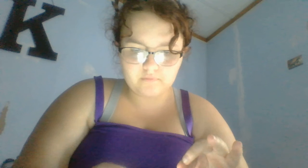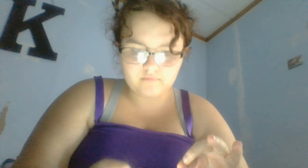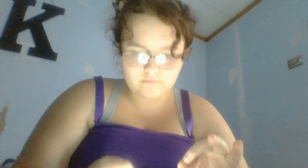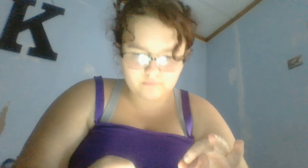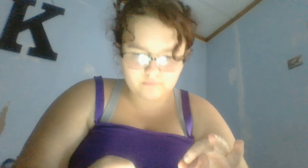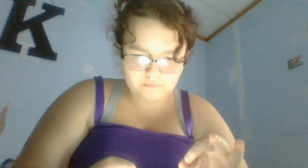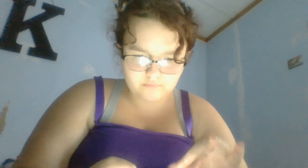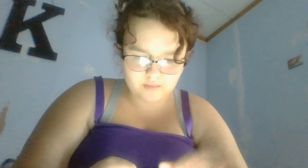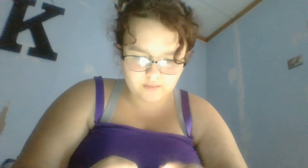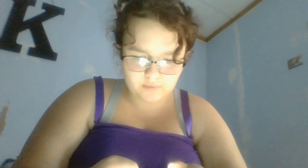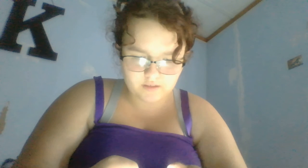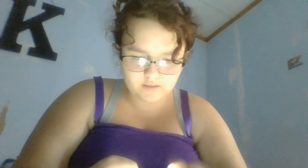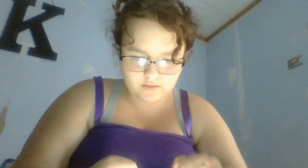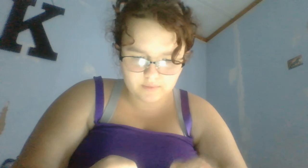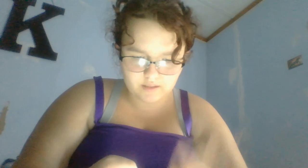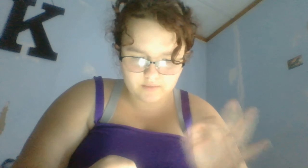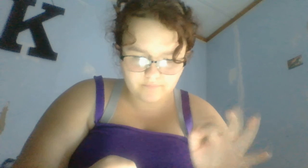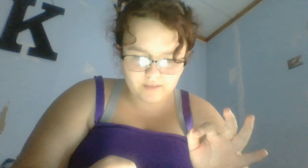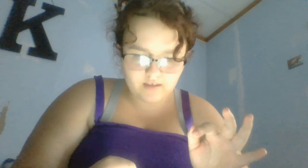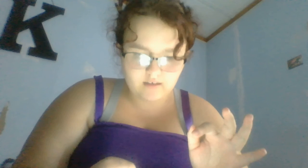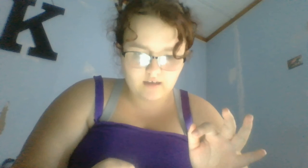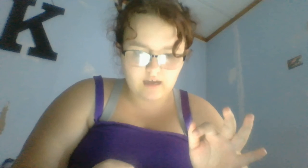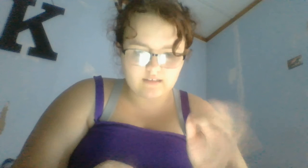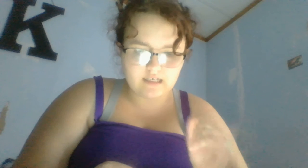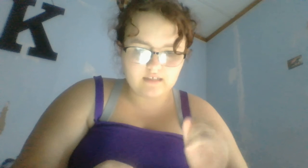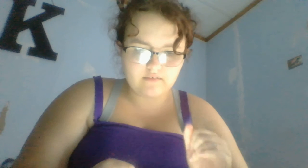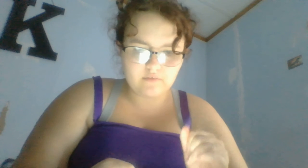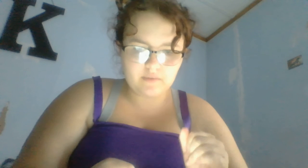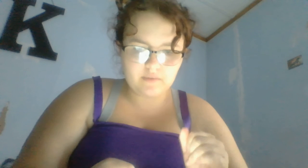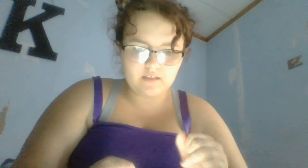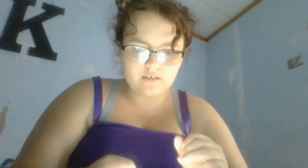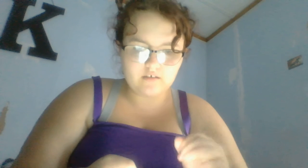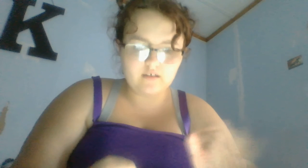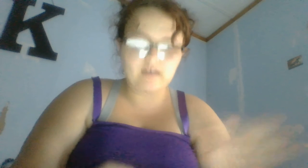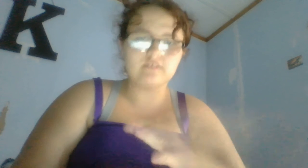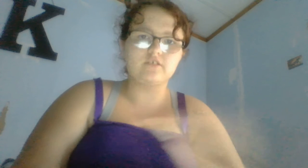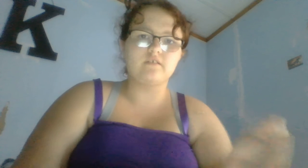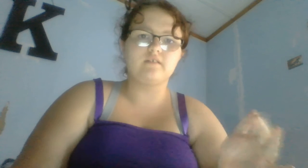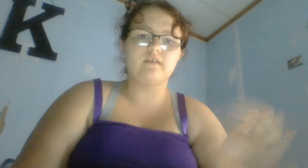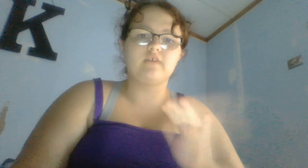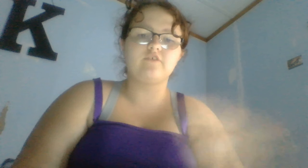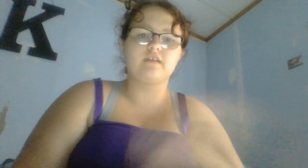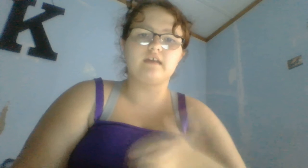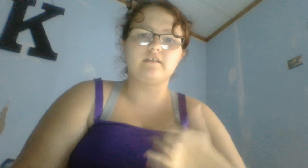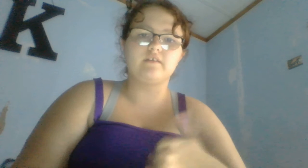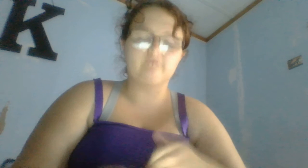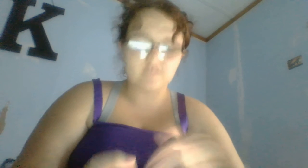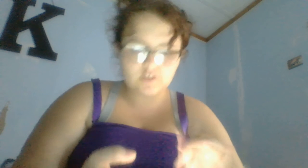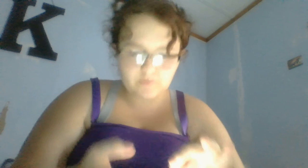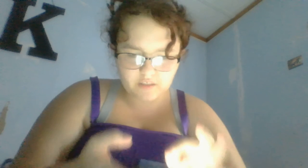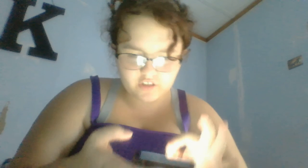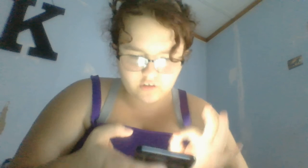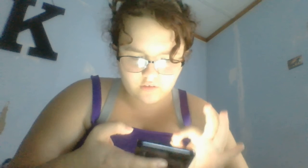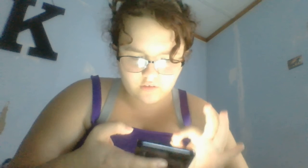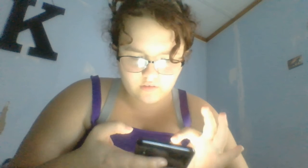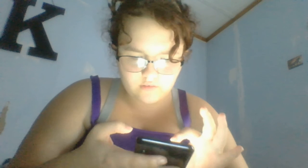get put this at the end of the week or after after the end of the 52 weeks you'll